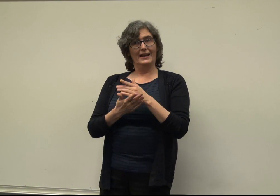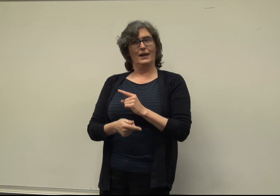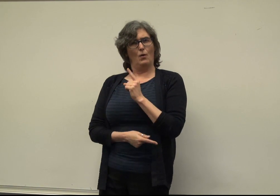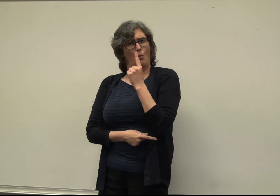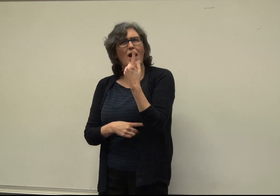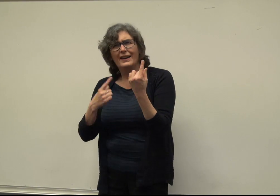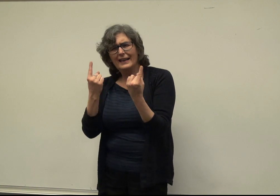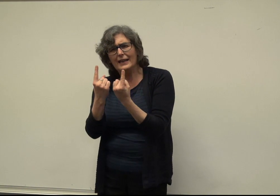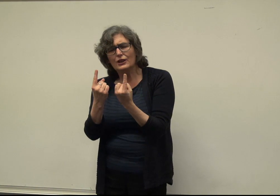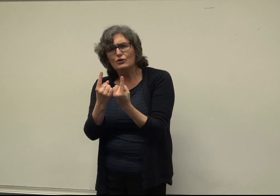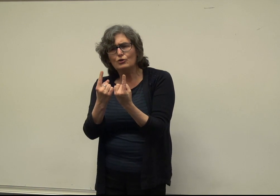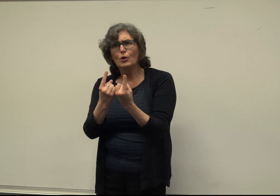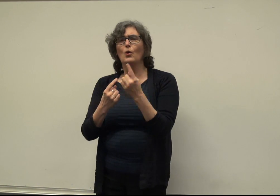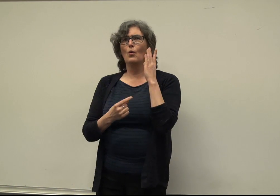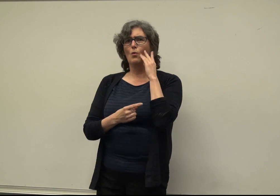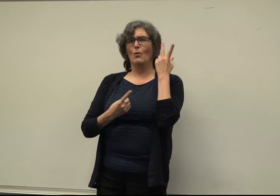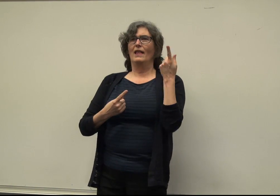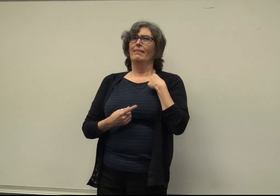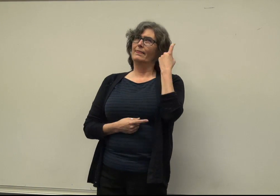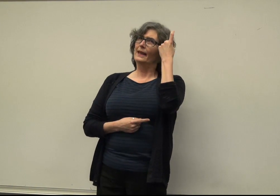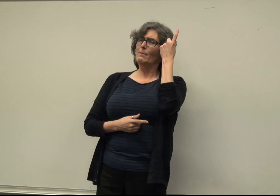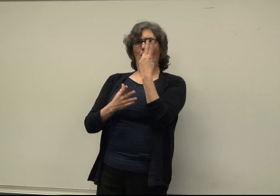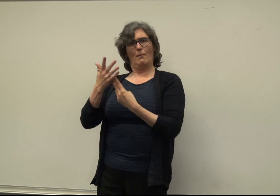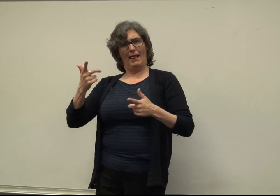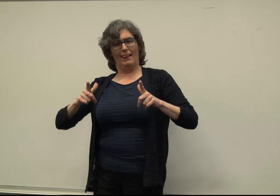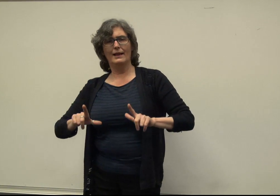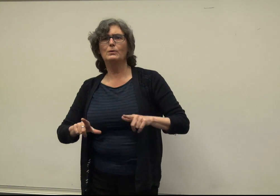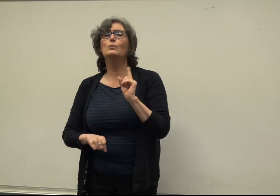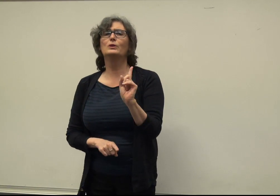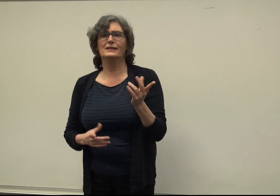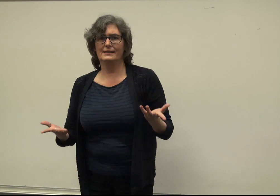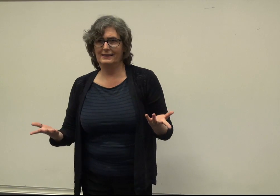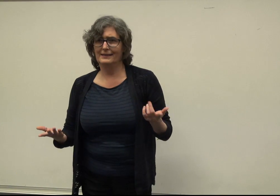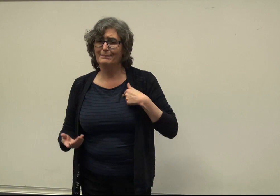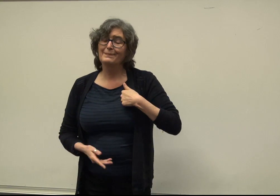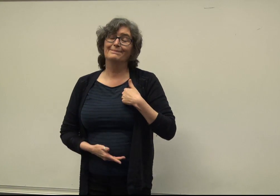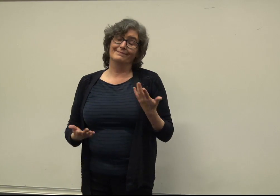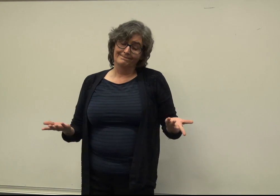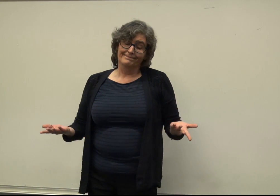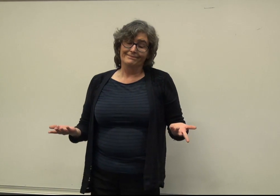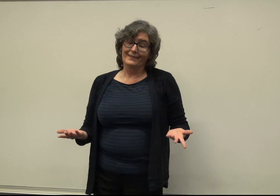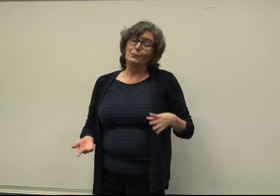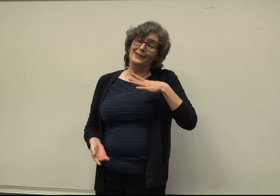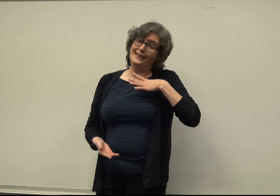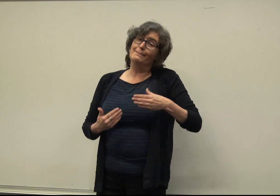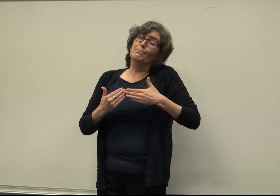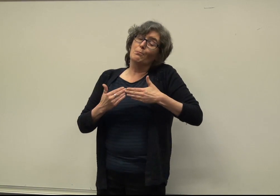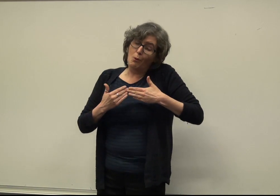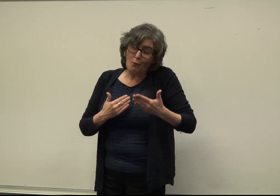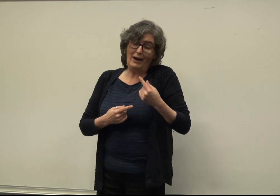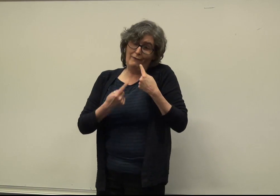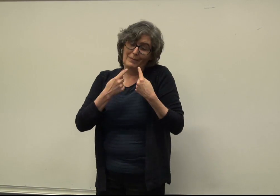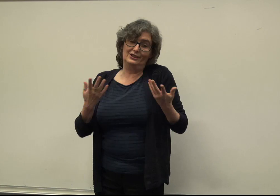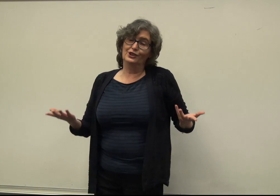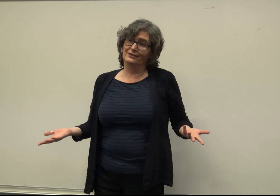bilingualism, both unimodal and bimodal bilingualism, is that people need more information. Because if people have